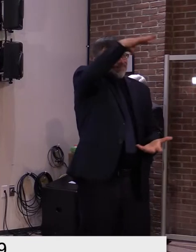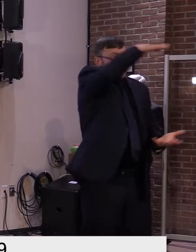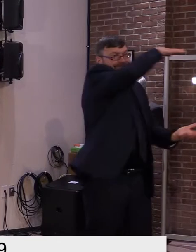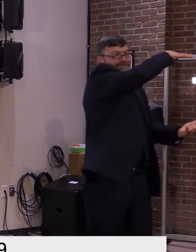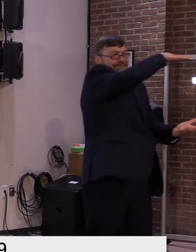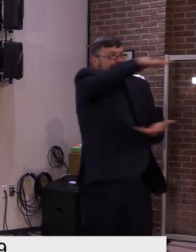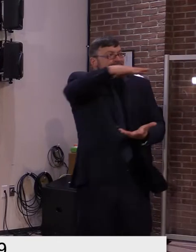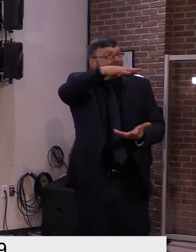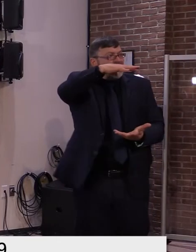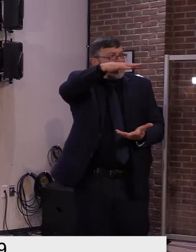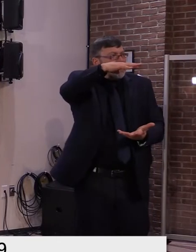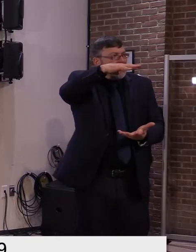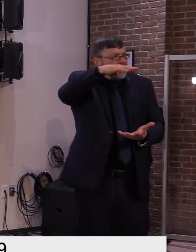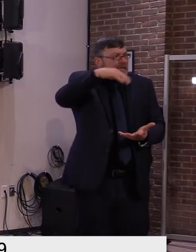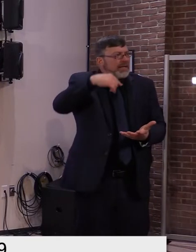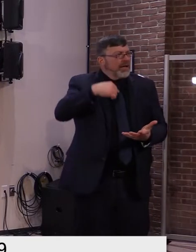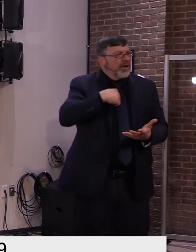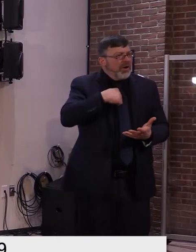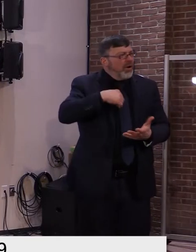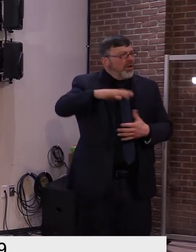here's what we heard today.